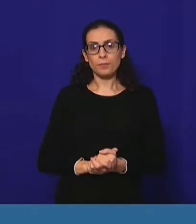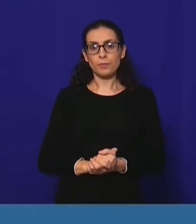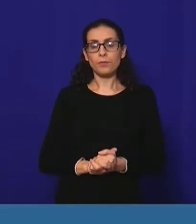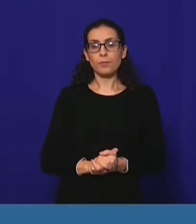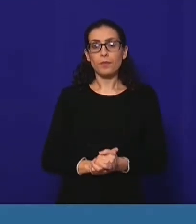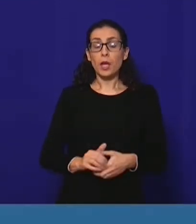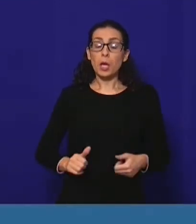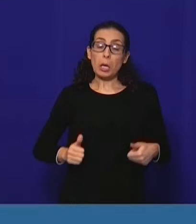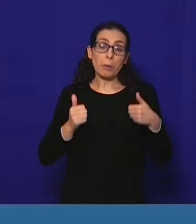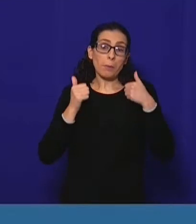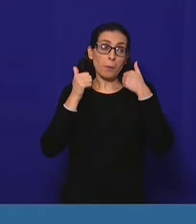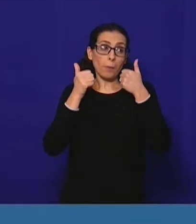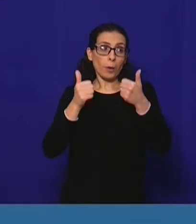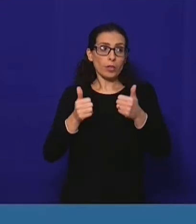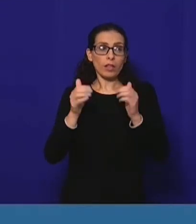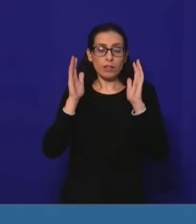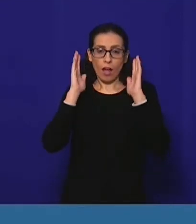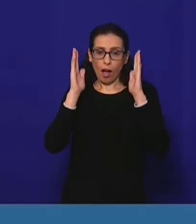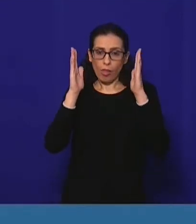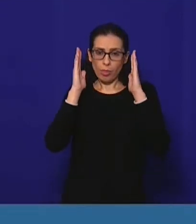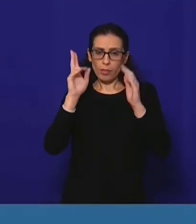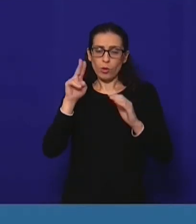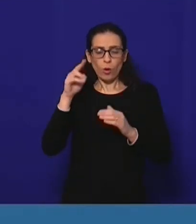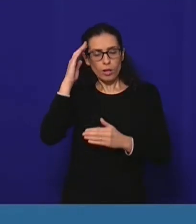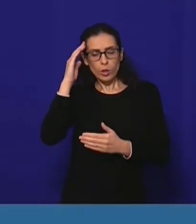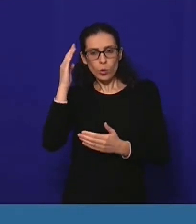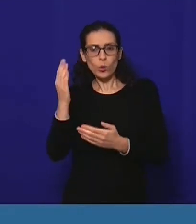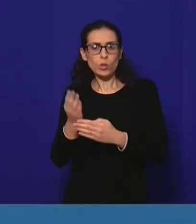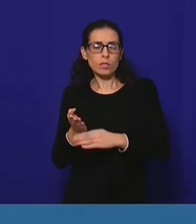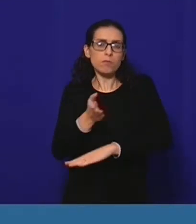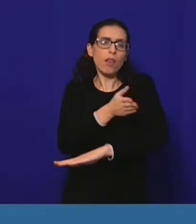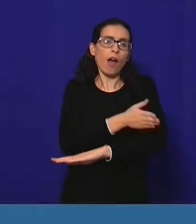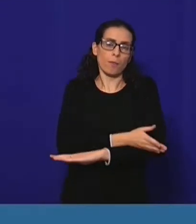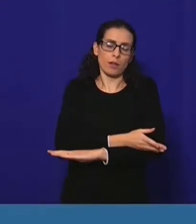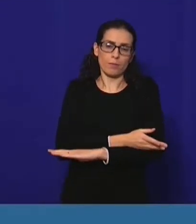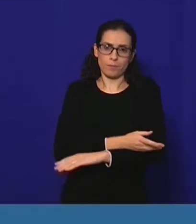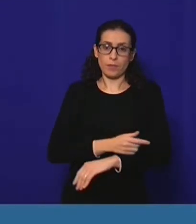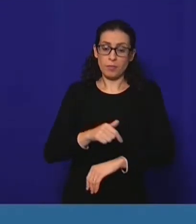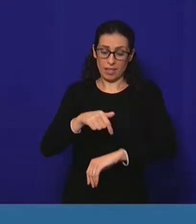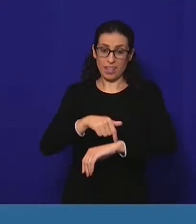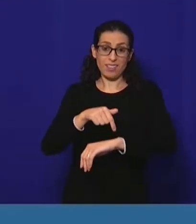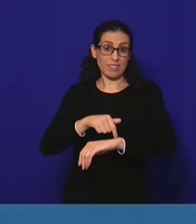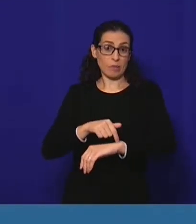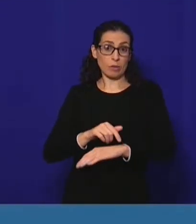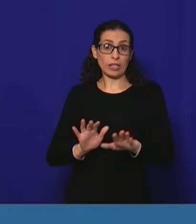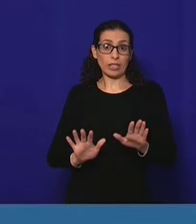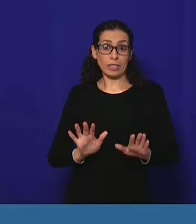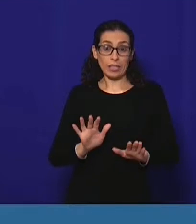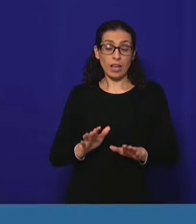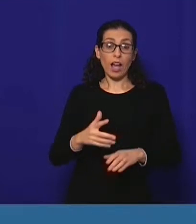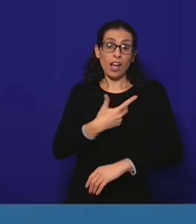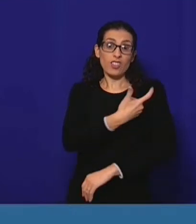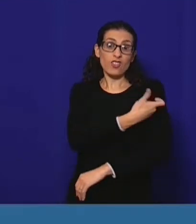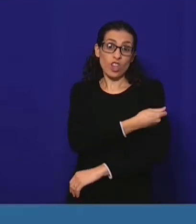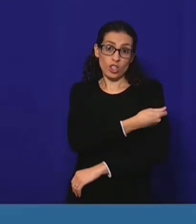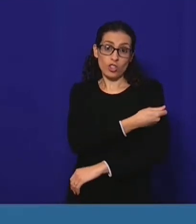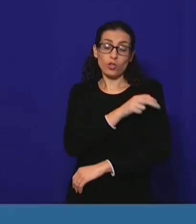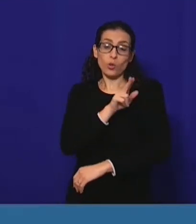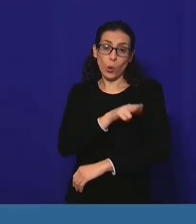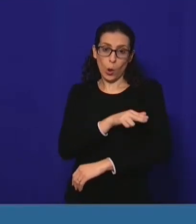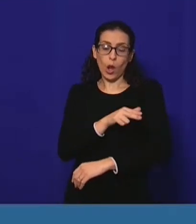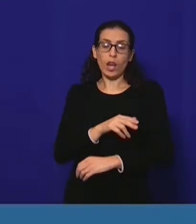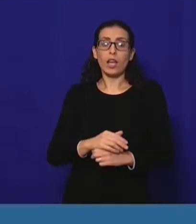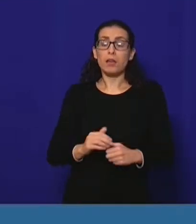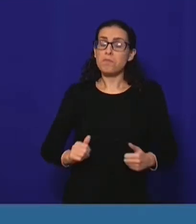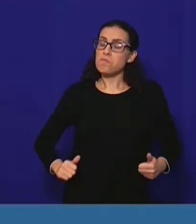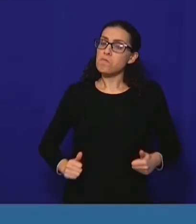Prevenzjoni importanti issa wkoll qegħdin fi żmien fejn ħanibdew ukoll it-tilqim importantissimu